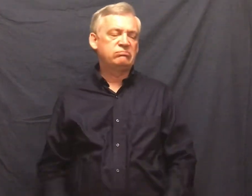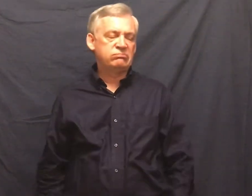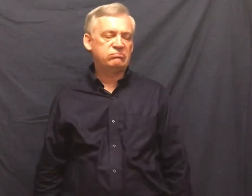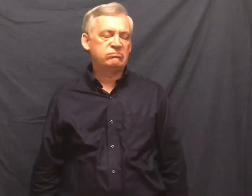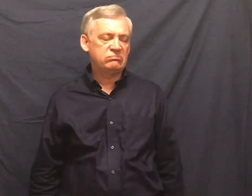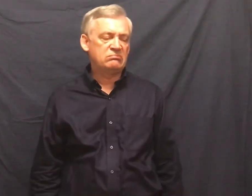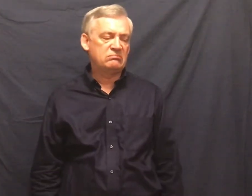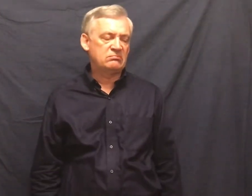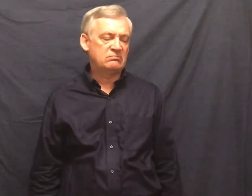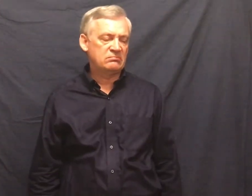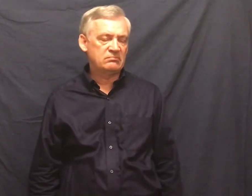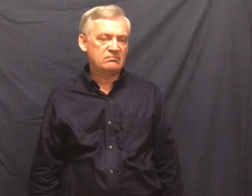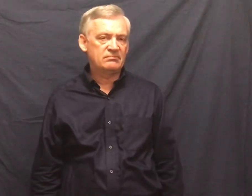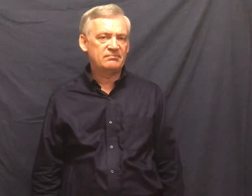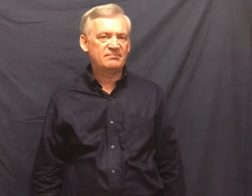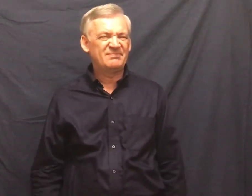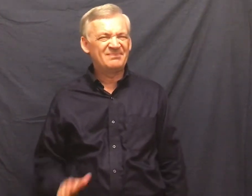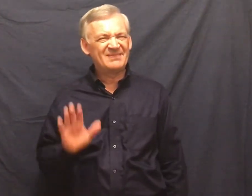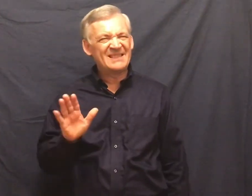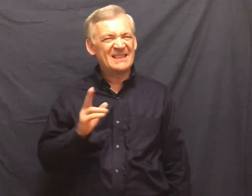His voice was monotonous and had no emphasis.